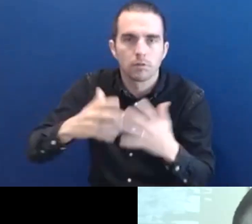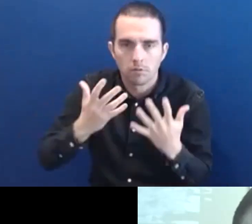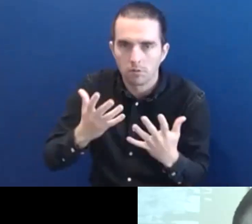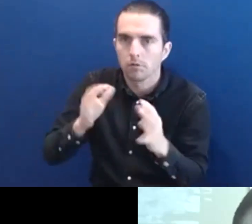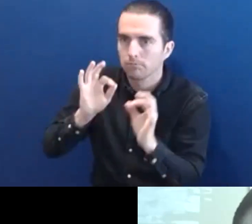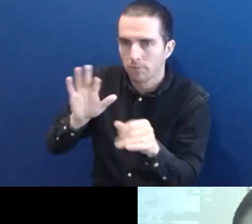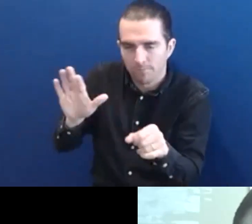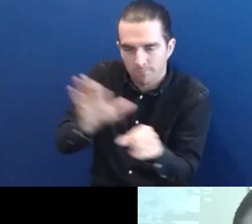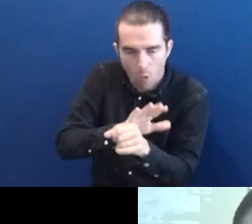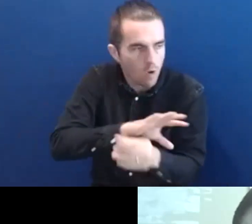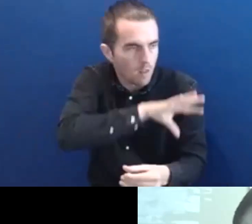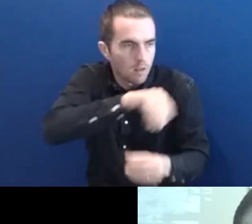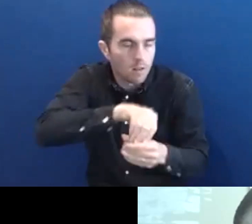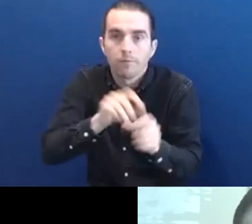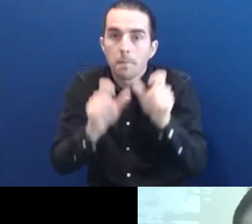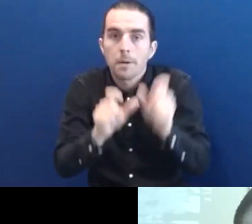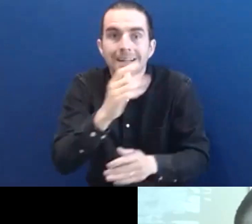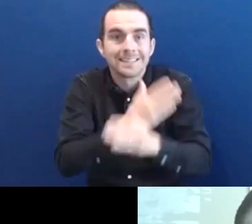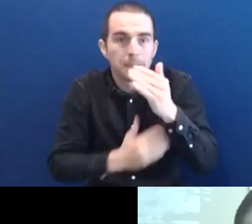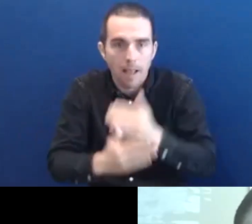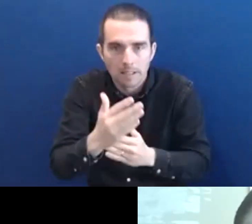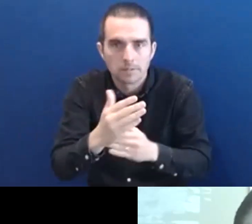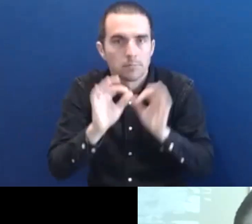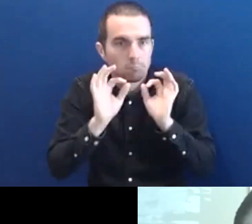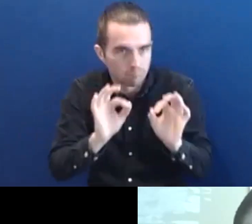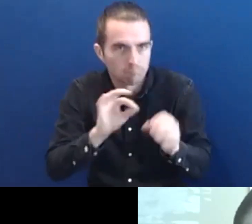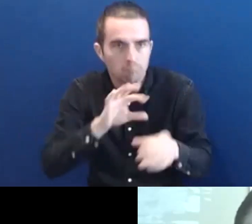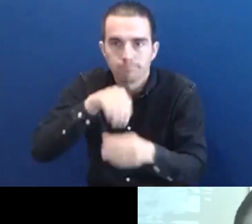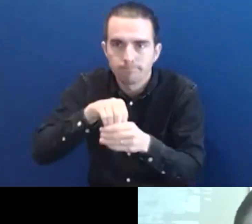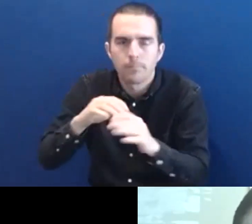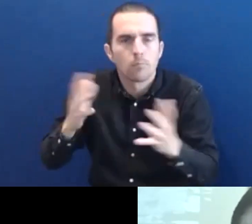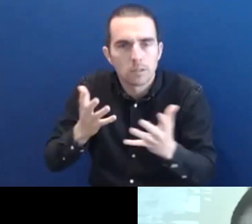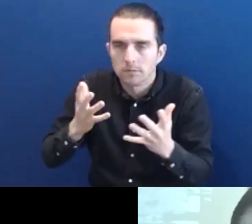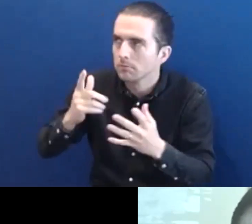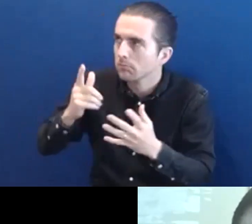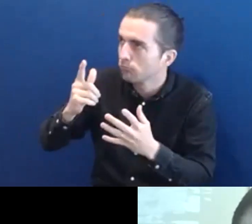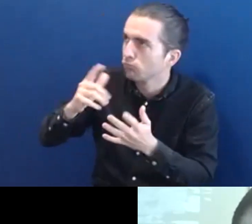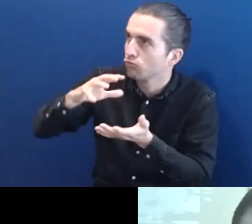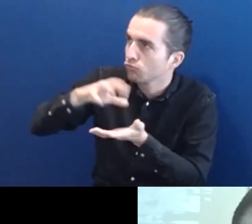making and participation in all spheres